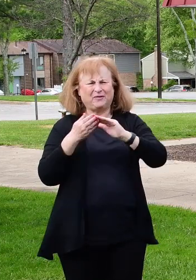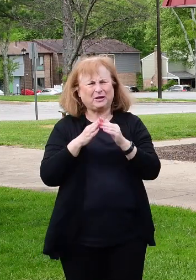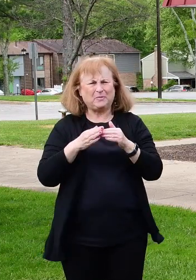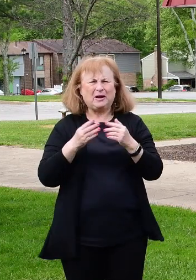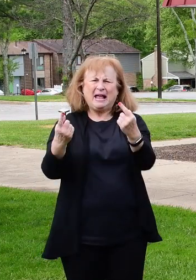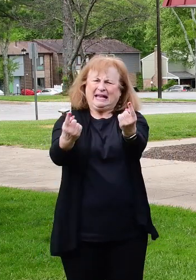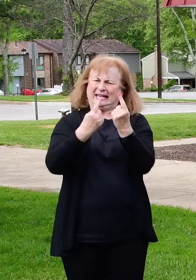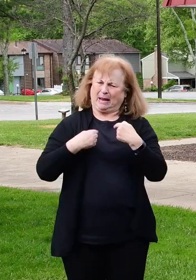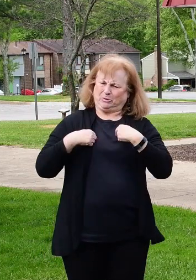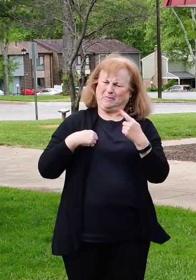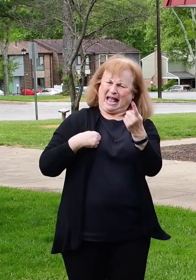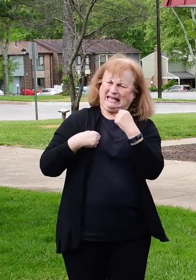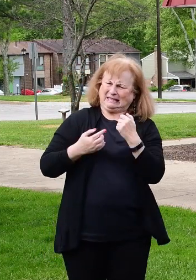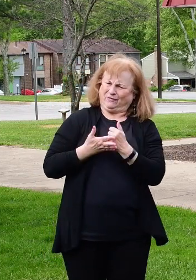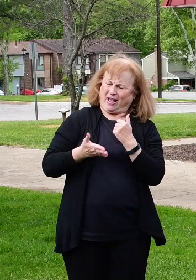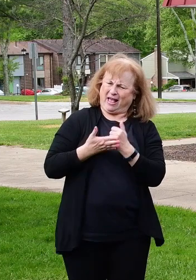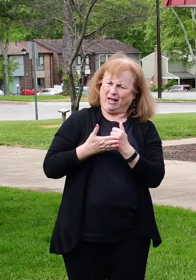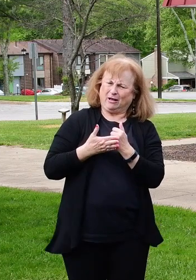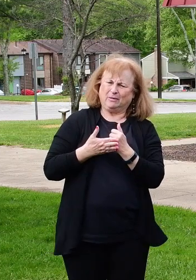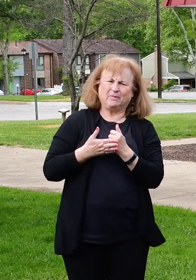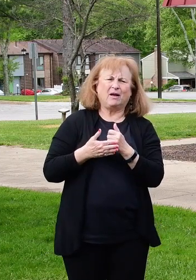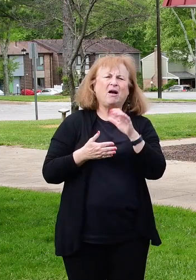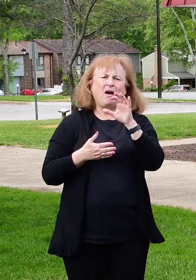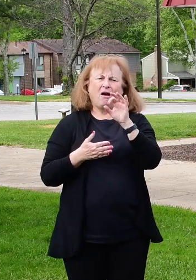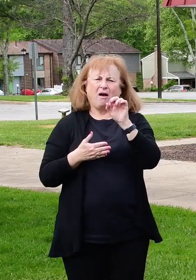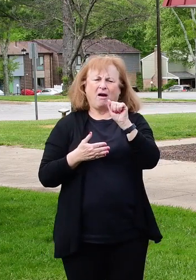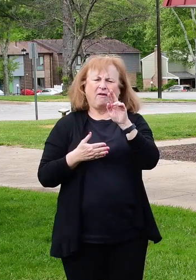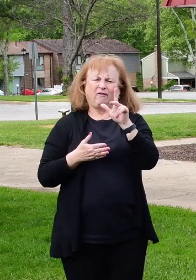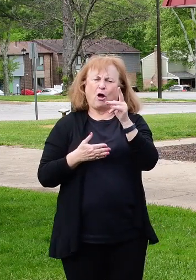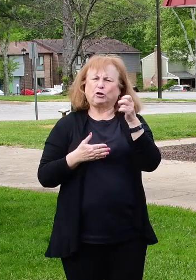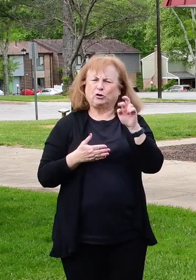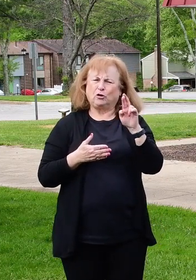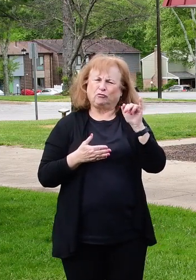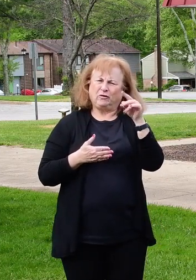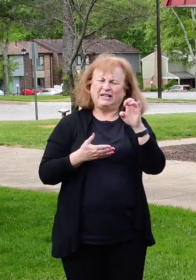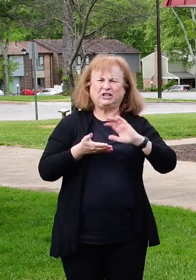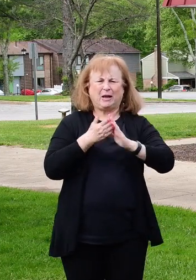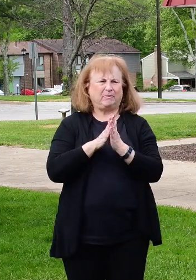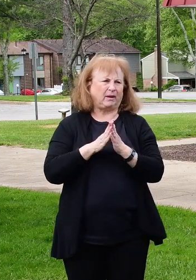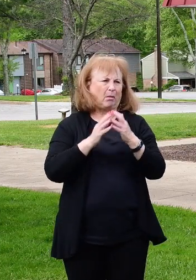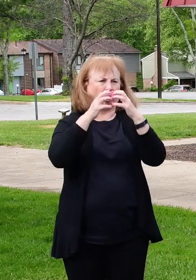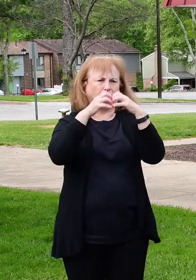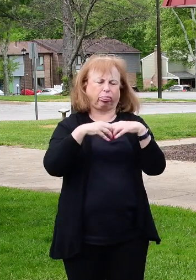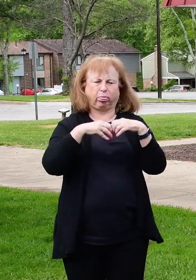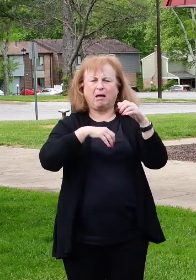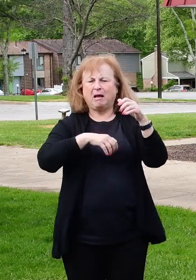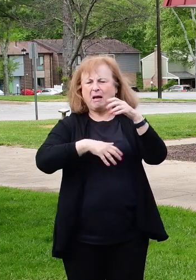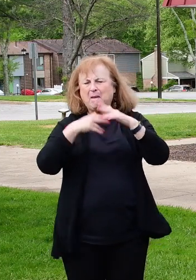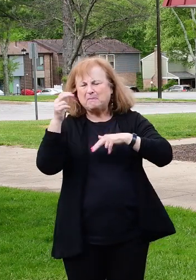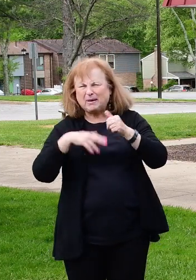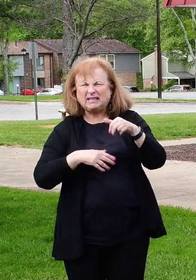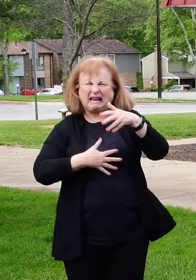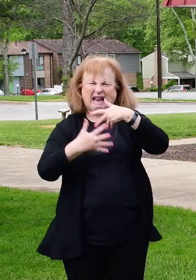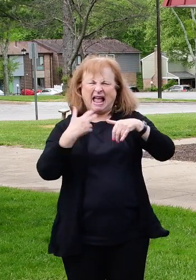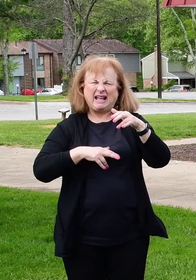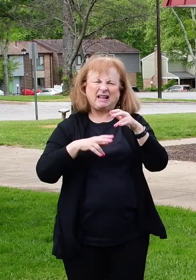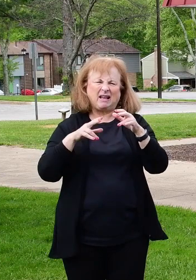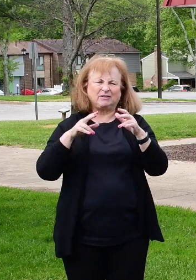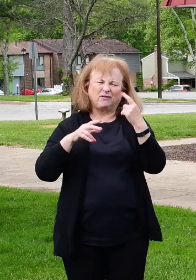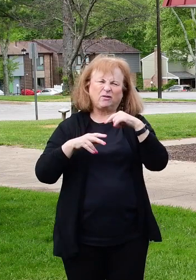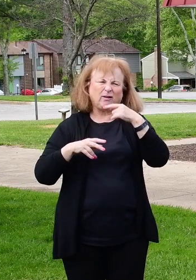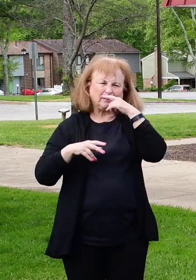came to me asking for help for Faulkner Ridge, which had become a derelict building and a hangout spot for